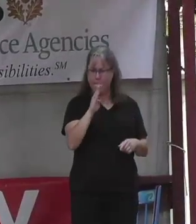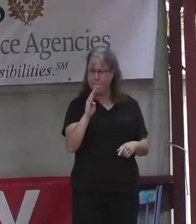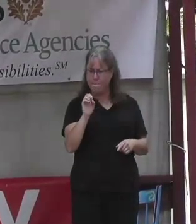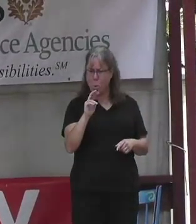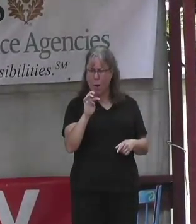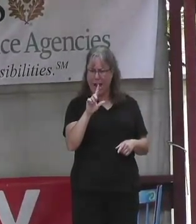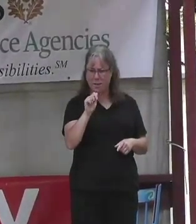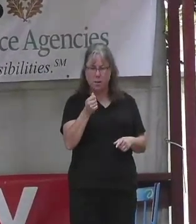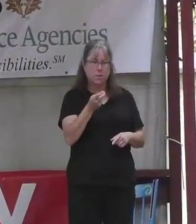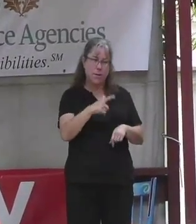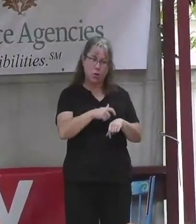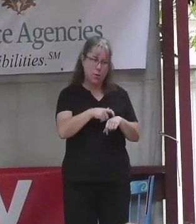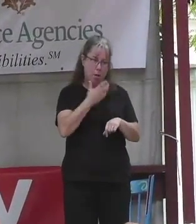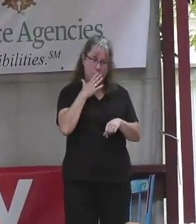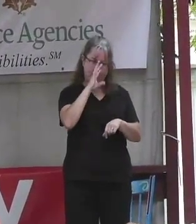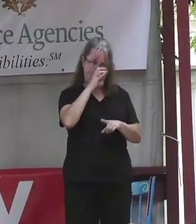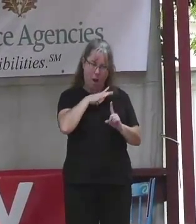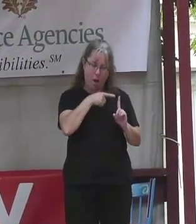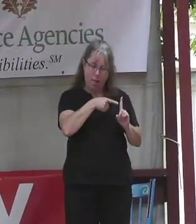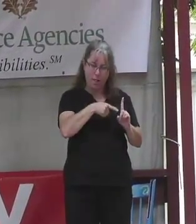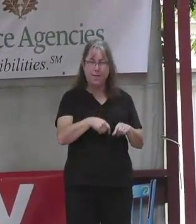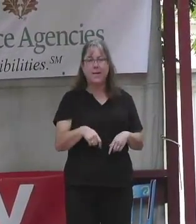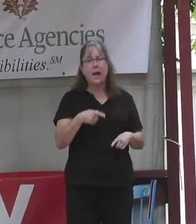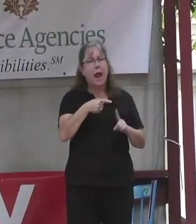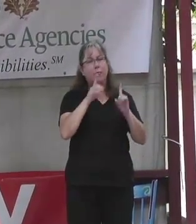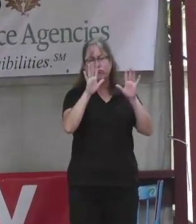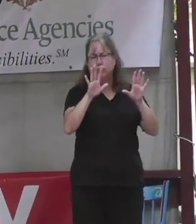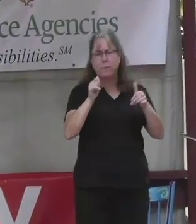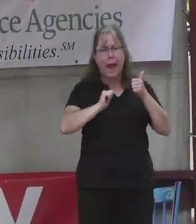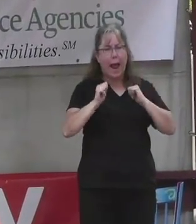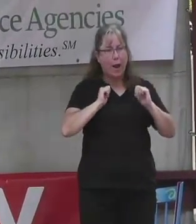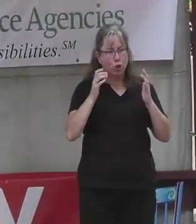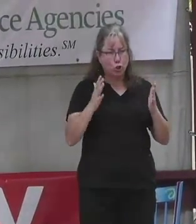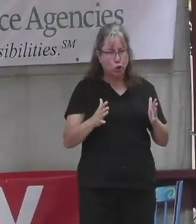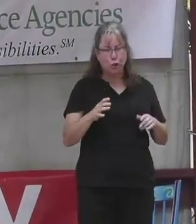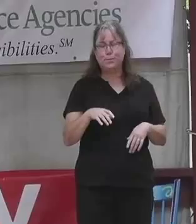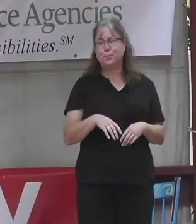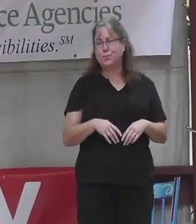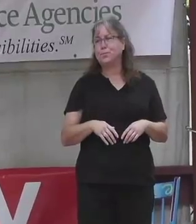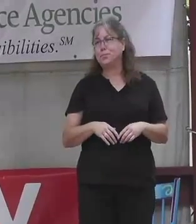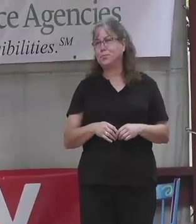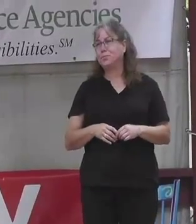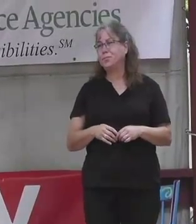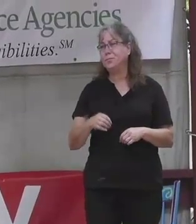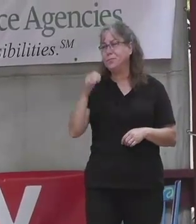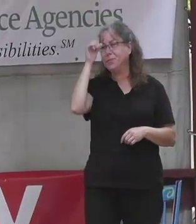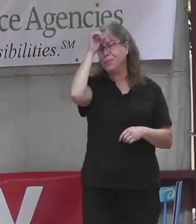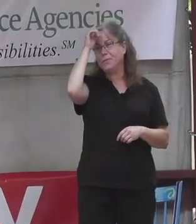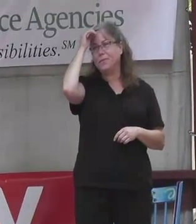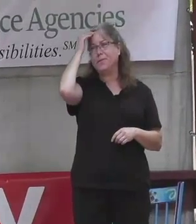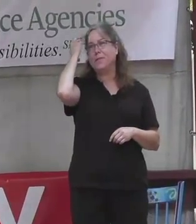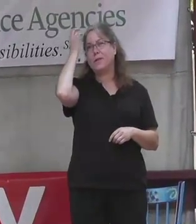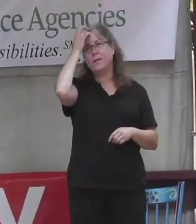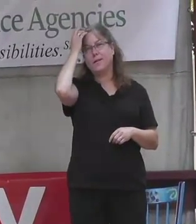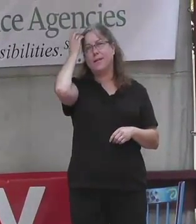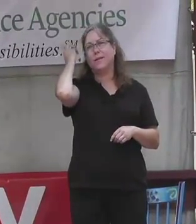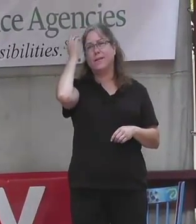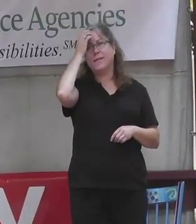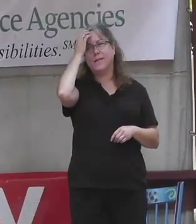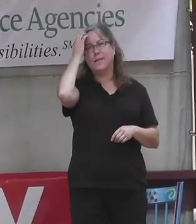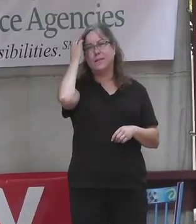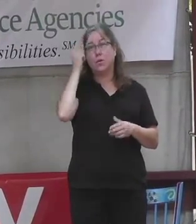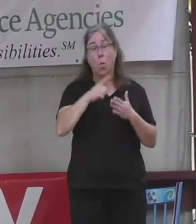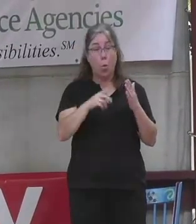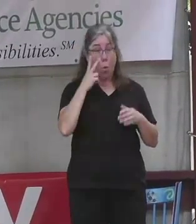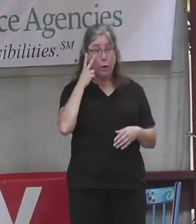several times, I think, and was a terrific actor, very, very good actor. So what you saw on